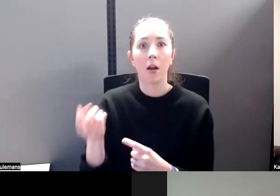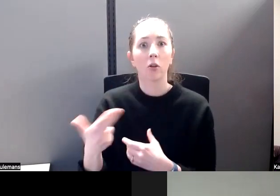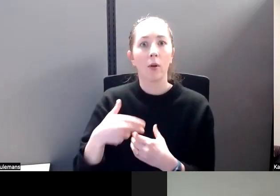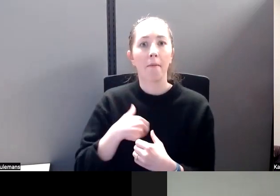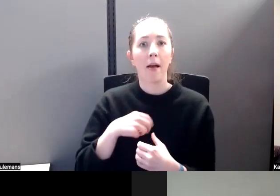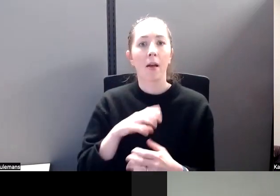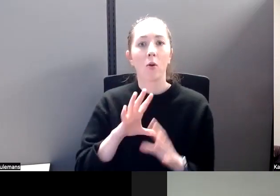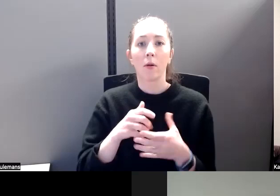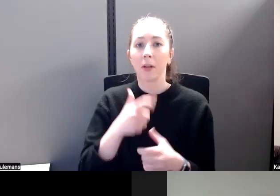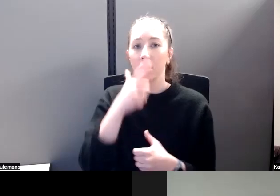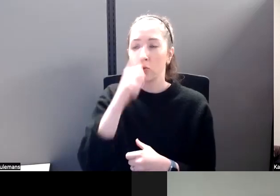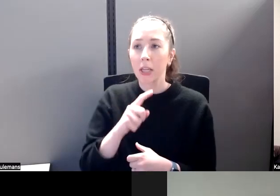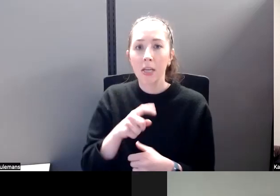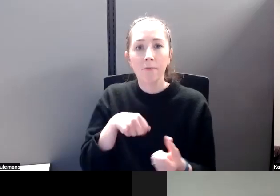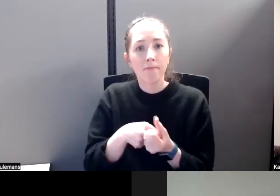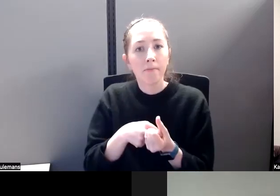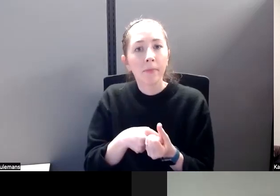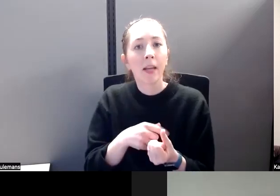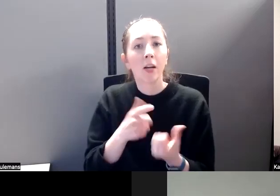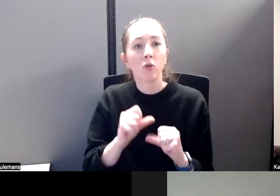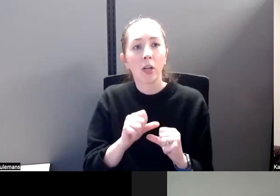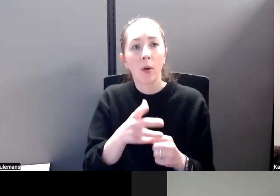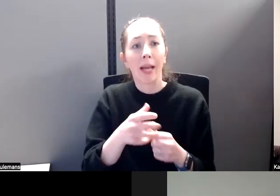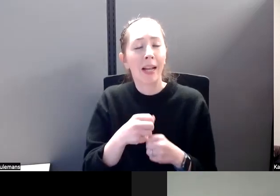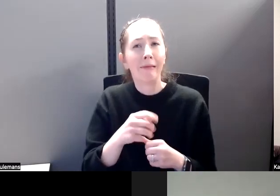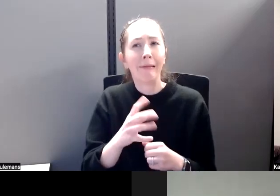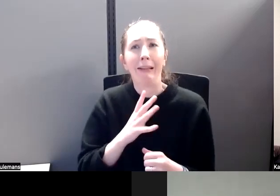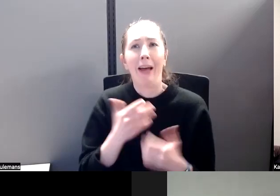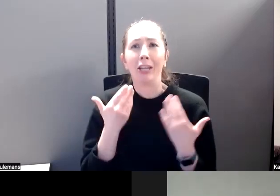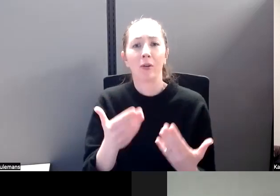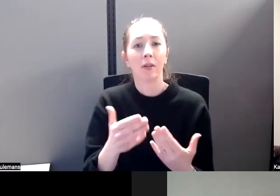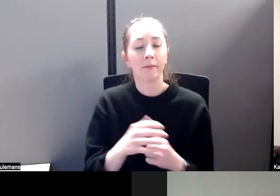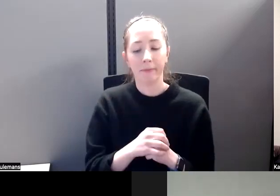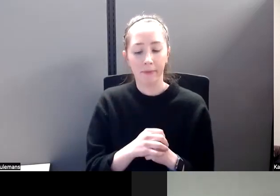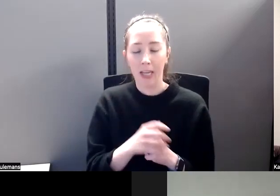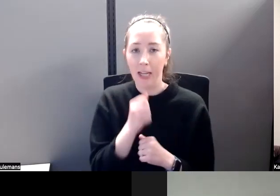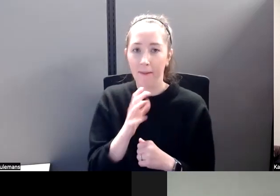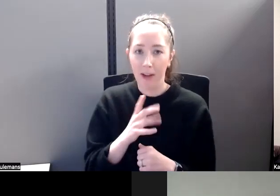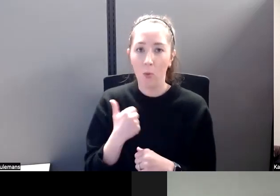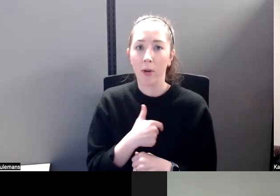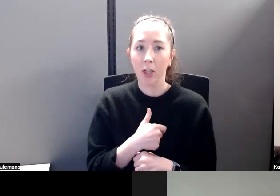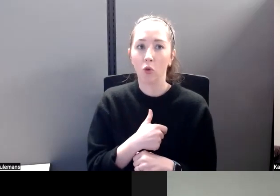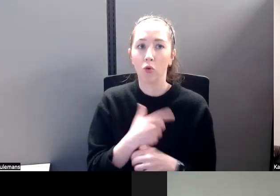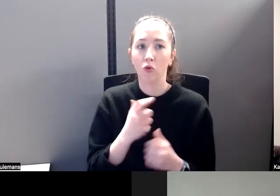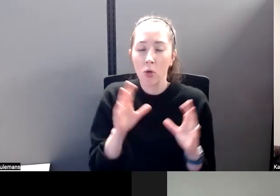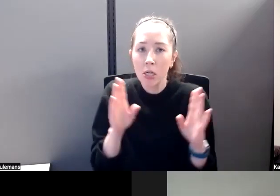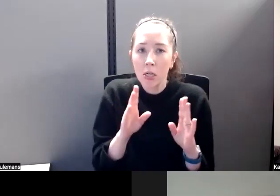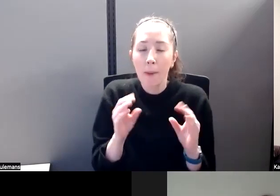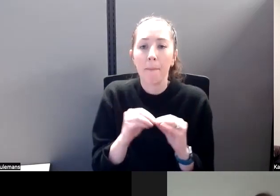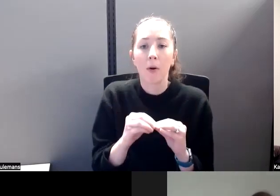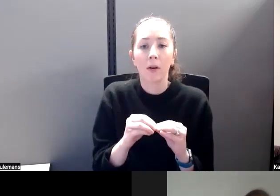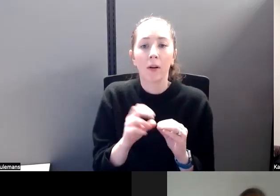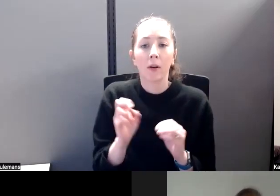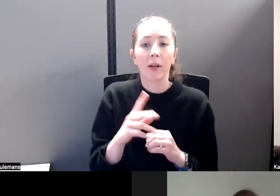really instrumental in pushing me to get stuff that I was like, it's fine, move on. He was like, it's not fine. We got to get at least a little tighter. I'm like, oh, I gotta get